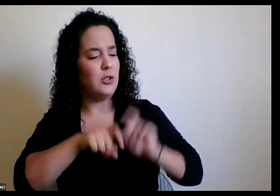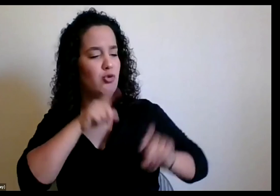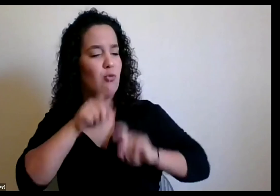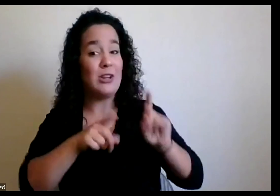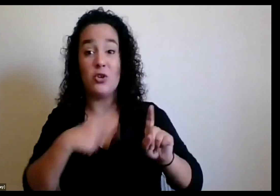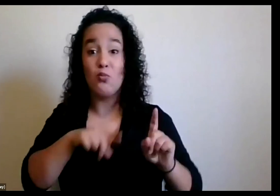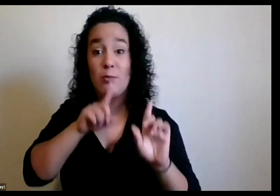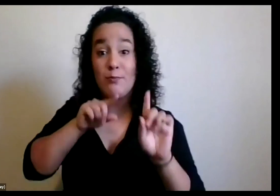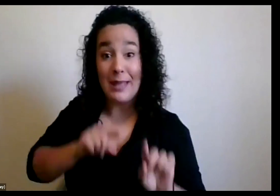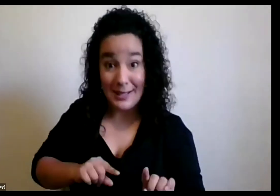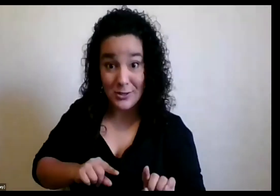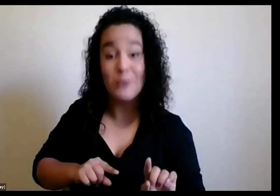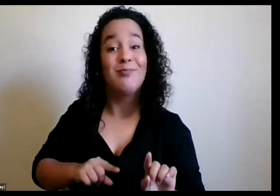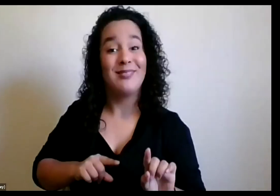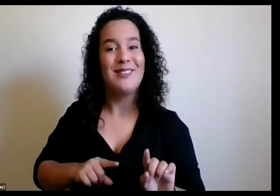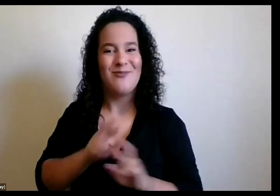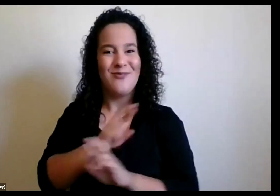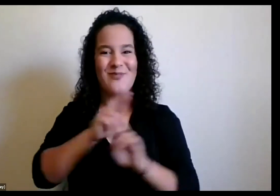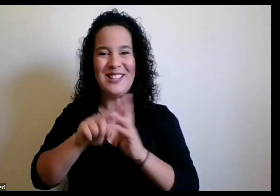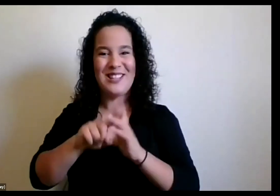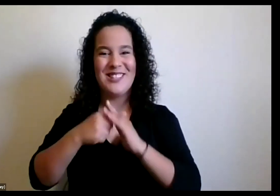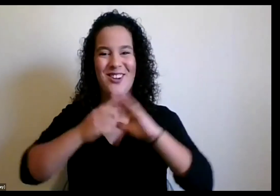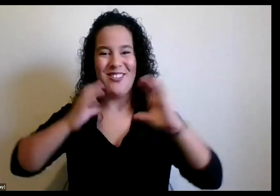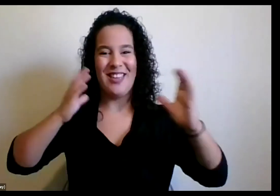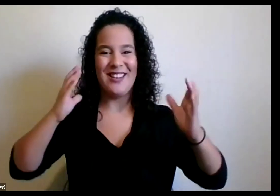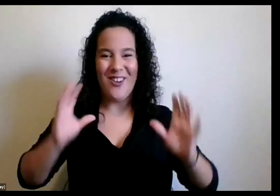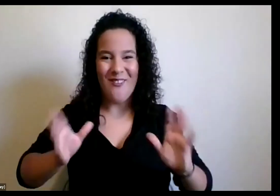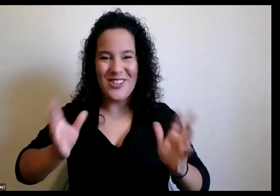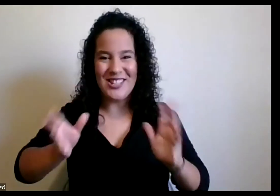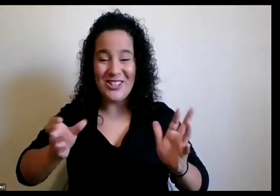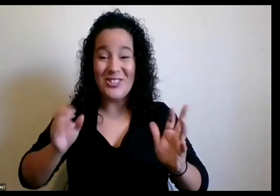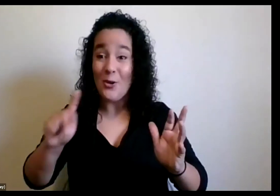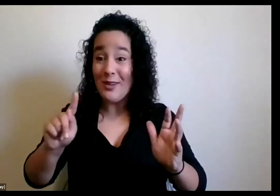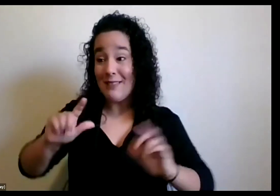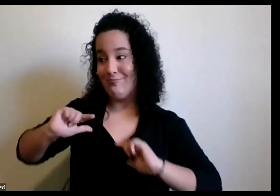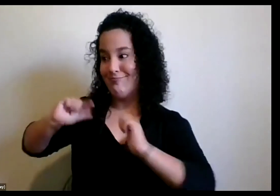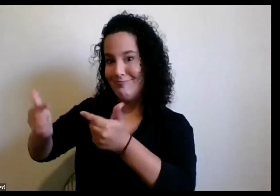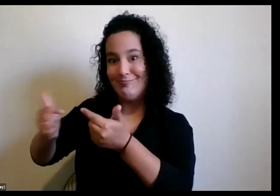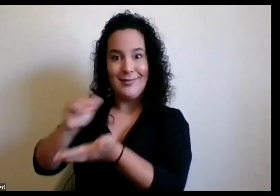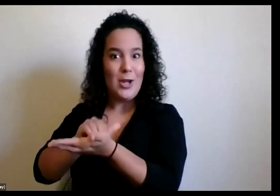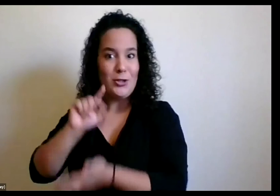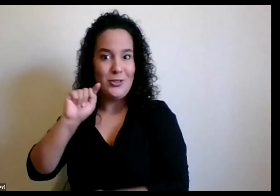deeper into the conversation. So I'll hand it over to Dr. T.